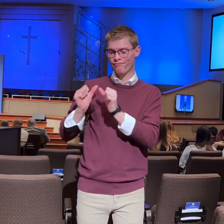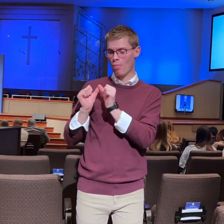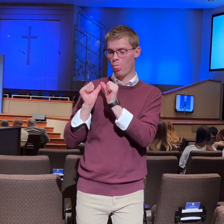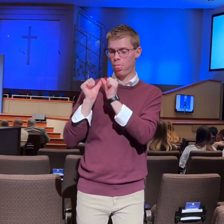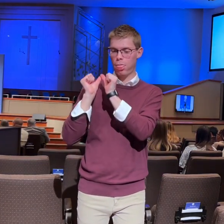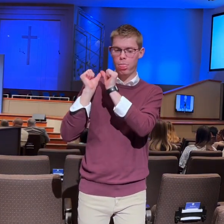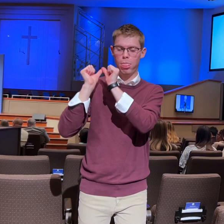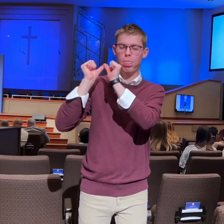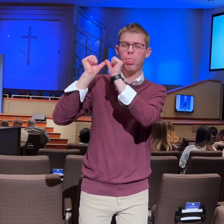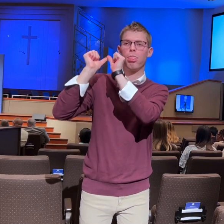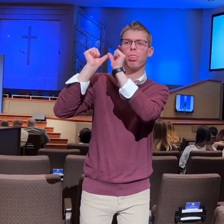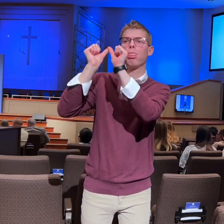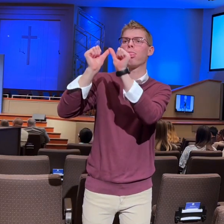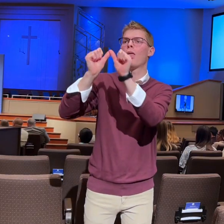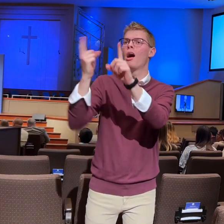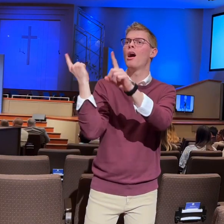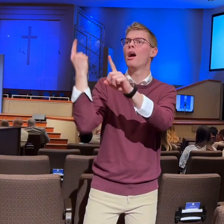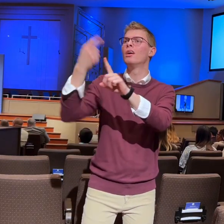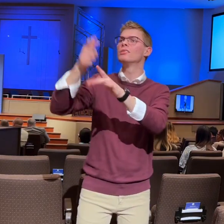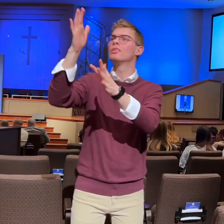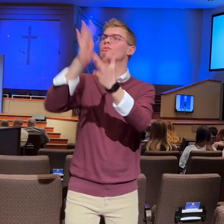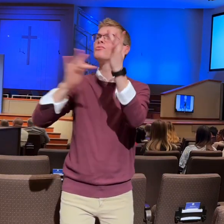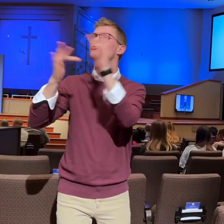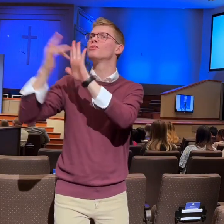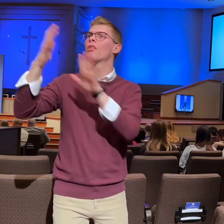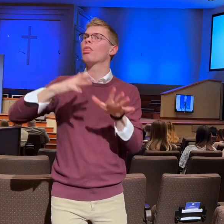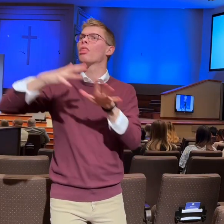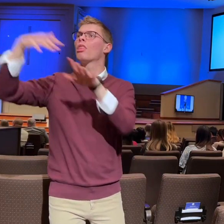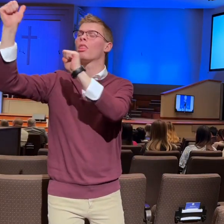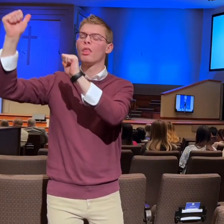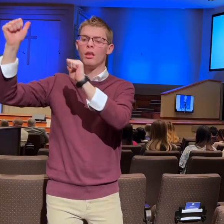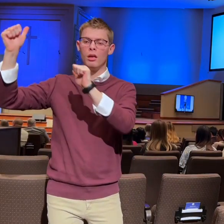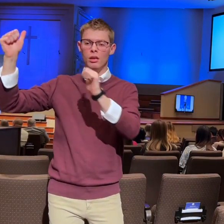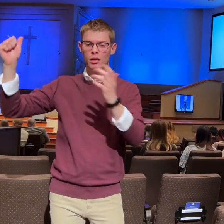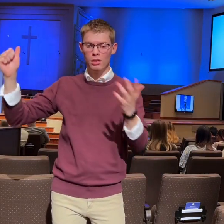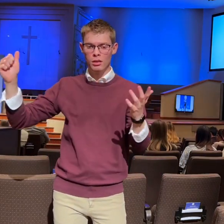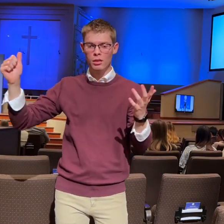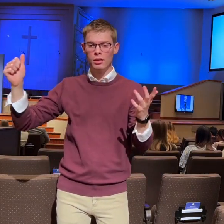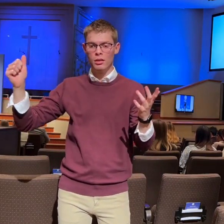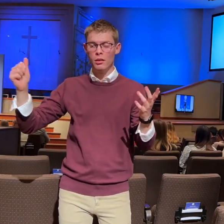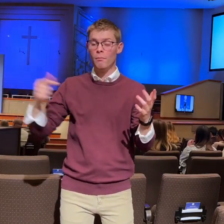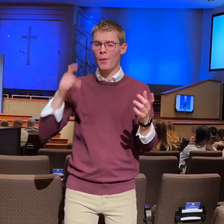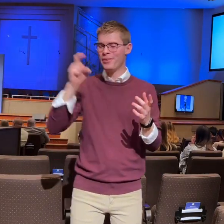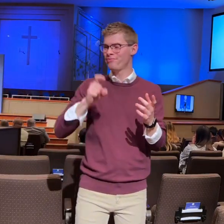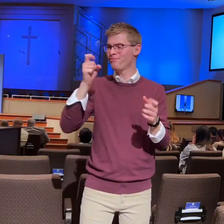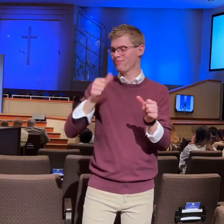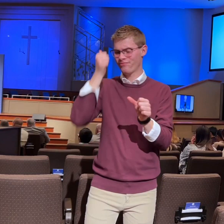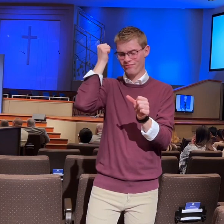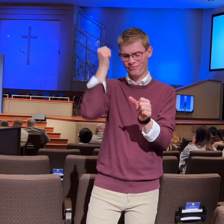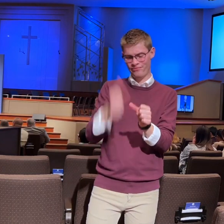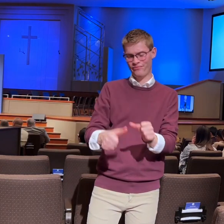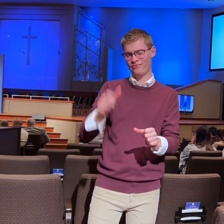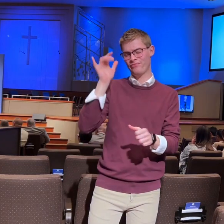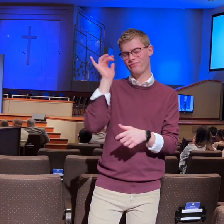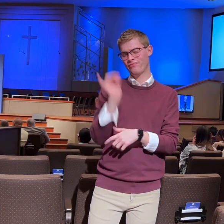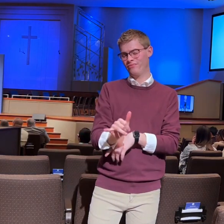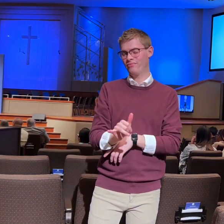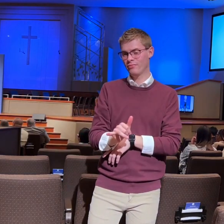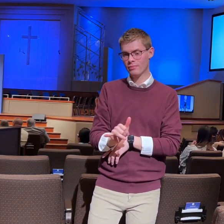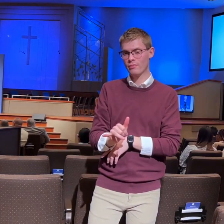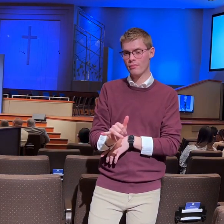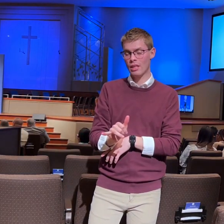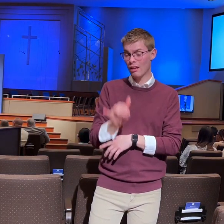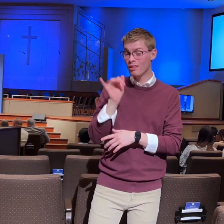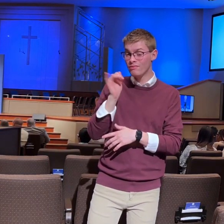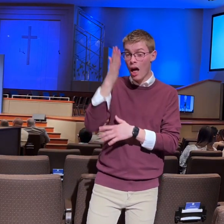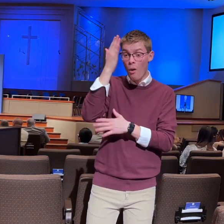comes if we'll stay in the word of God. But we must be put in remembrance. And that's why we have Wednesday night